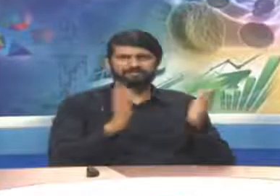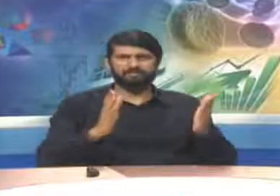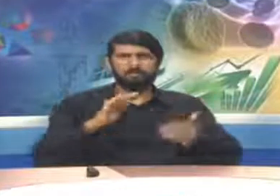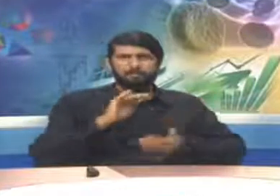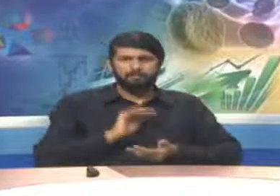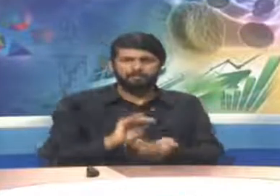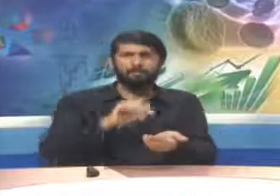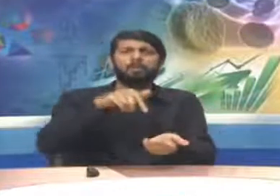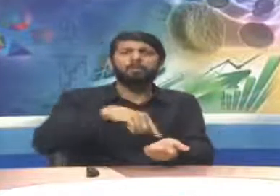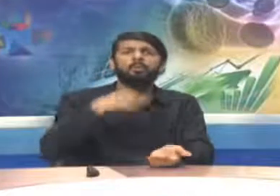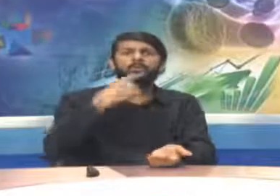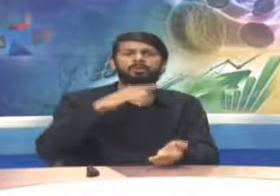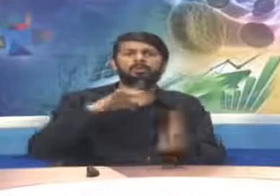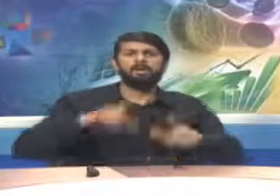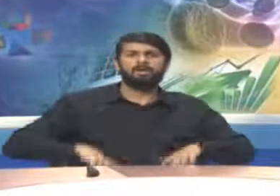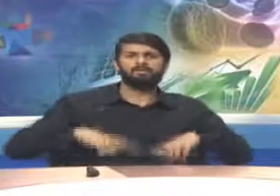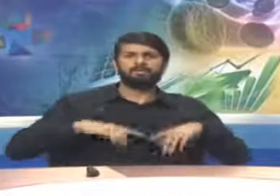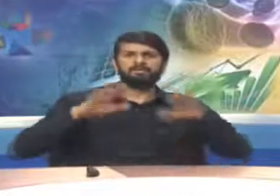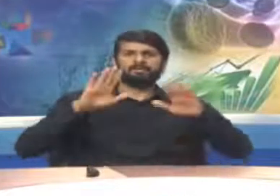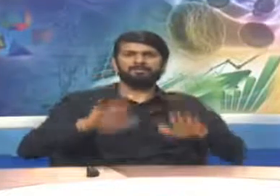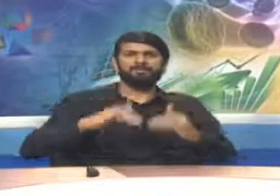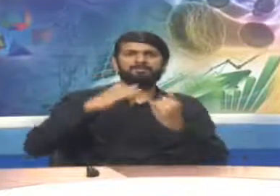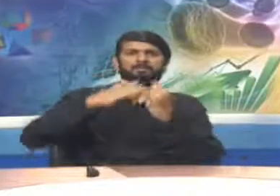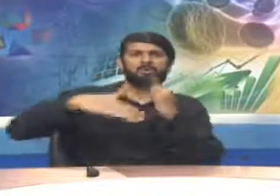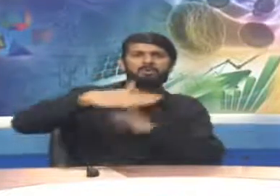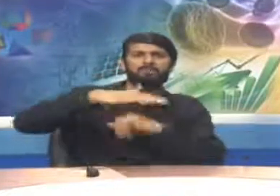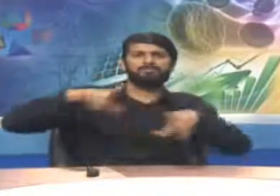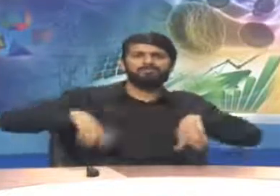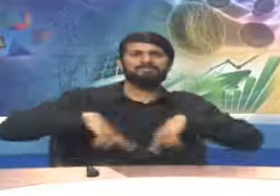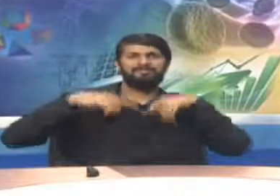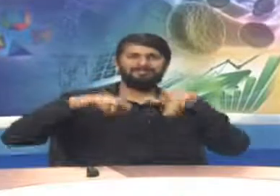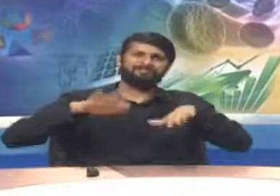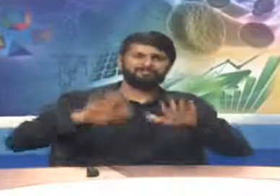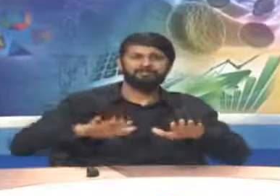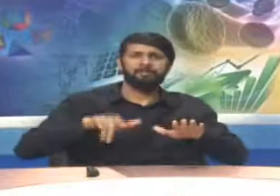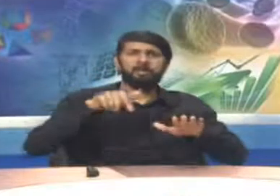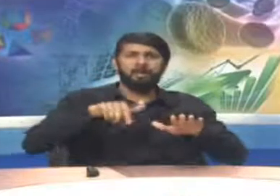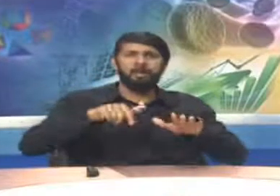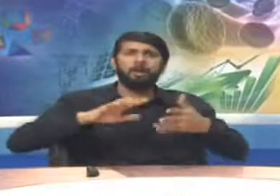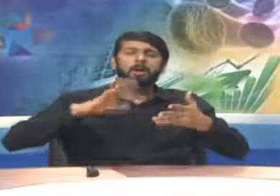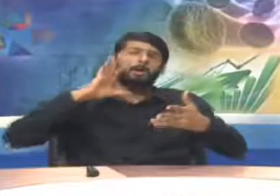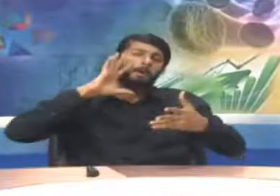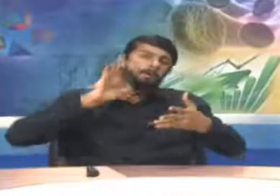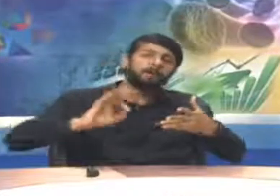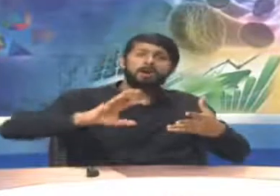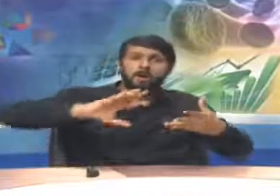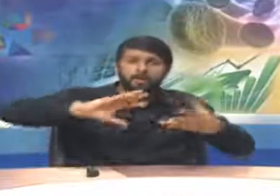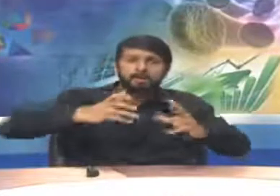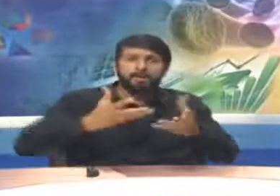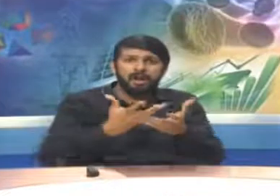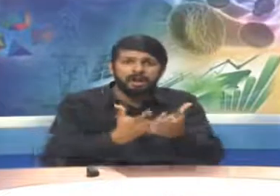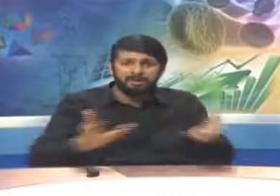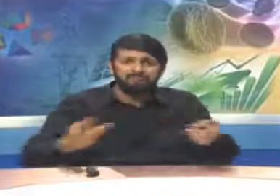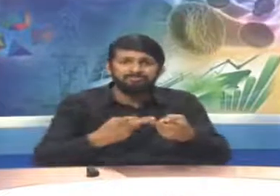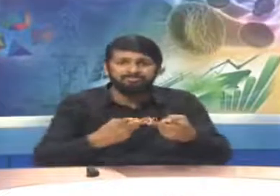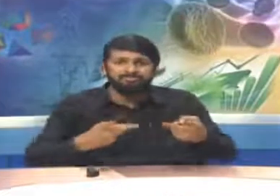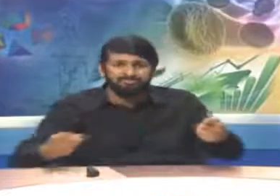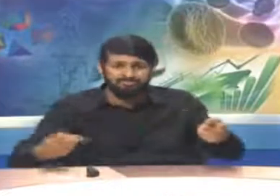human being is born at particular stage of social material development.